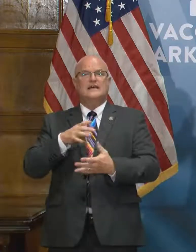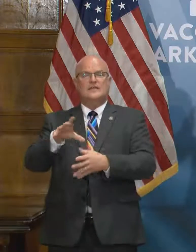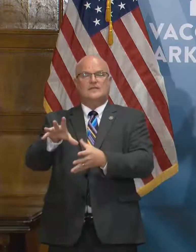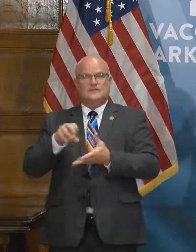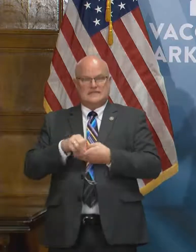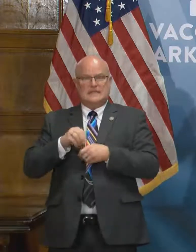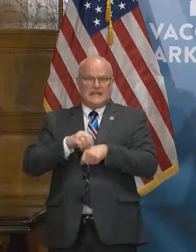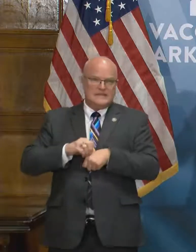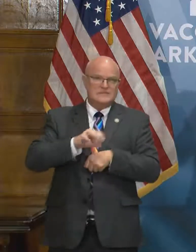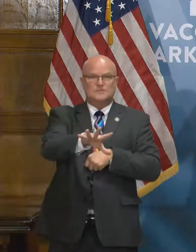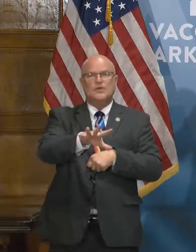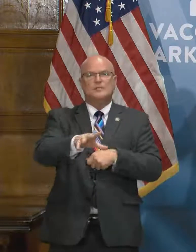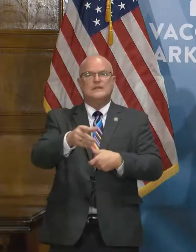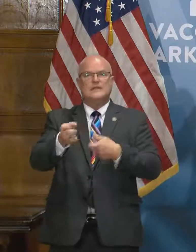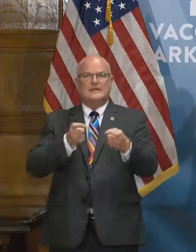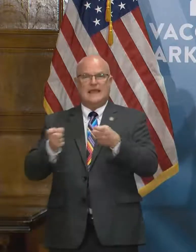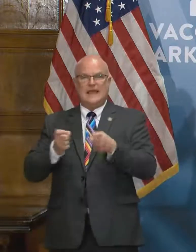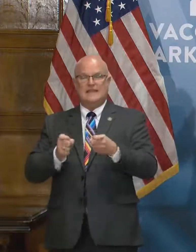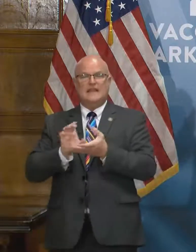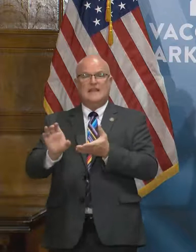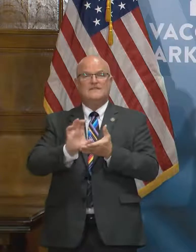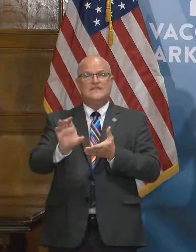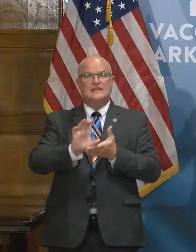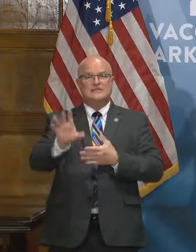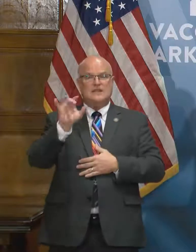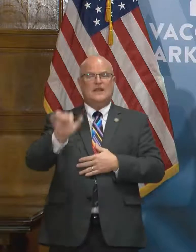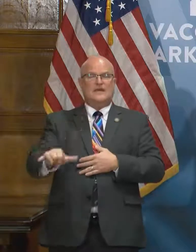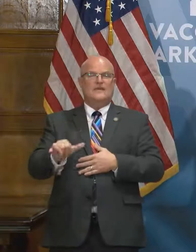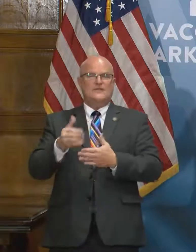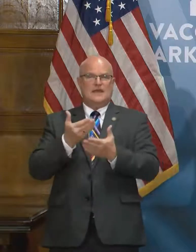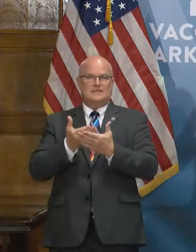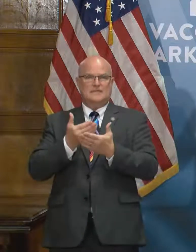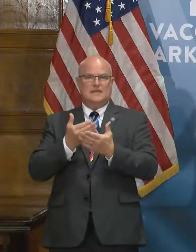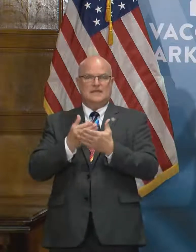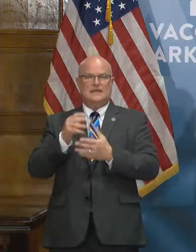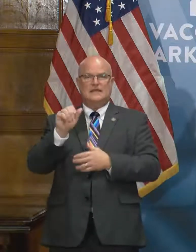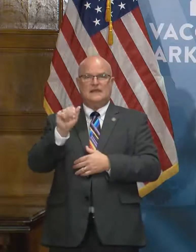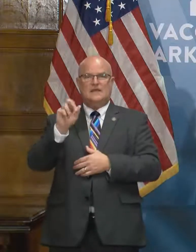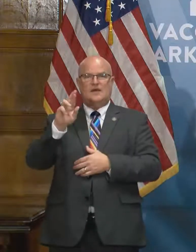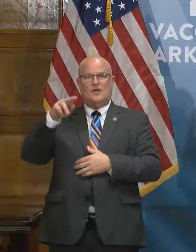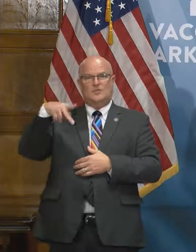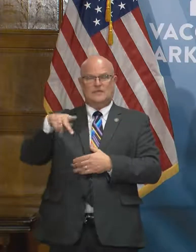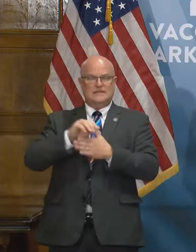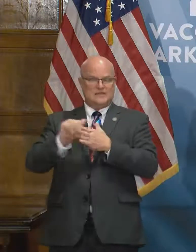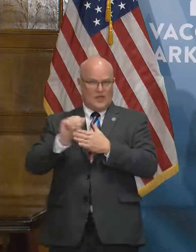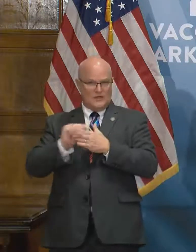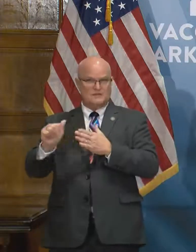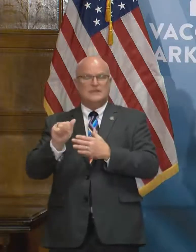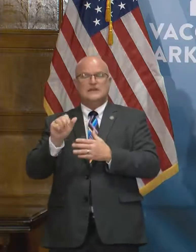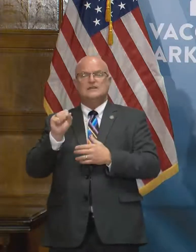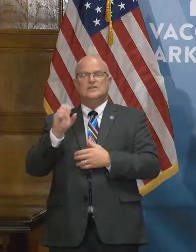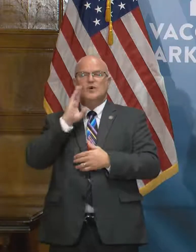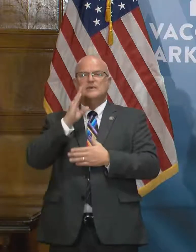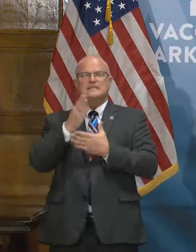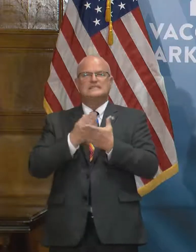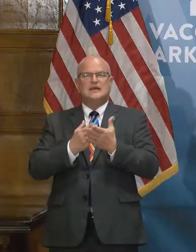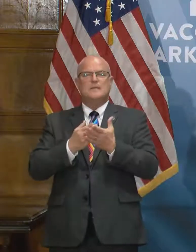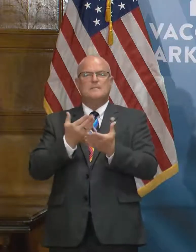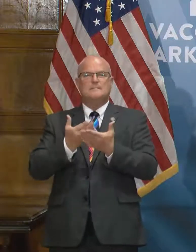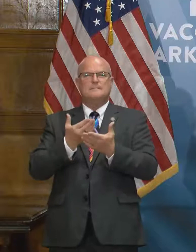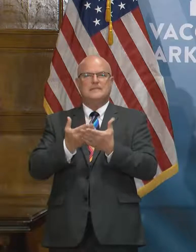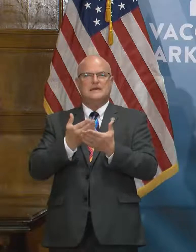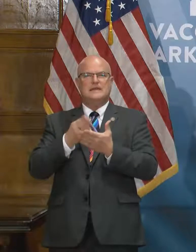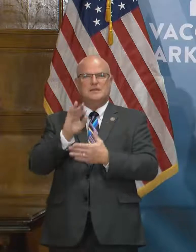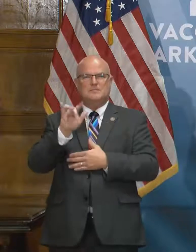the disbursement and the handling and investment of those American Rescue Plan dollars. So there'll be some